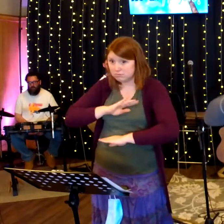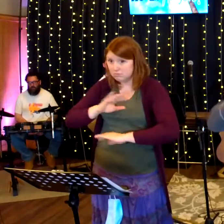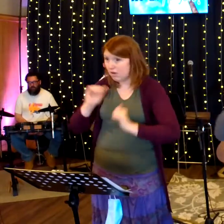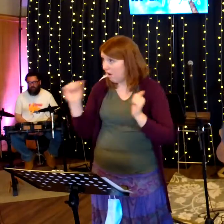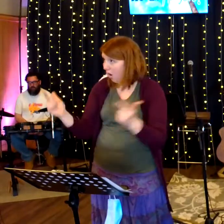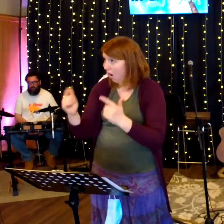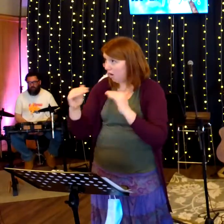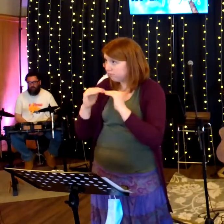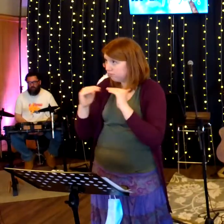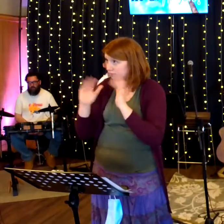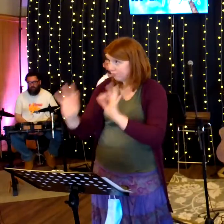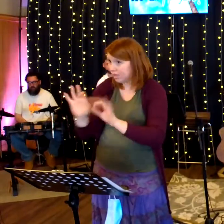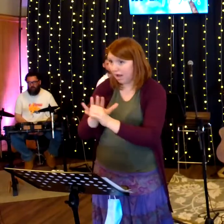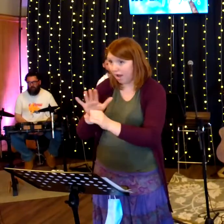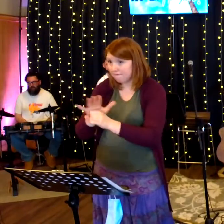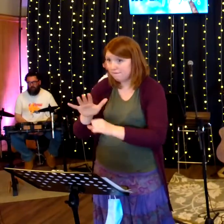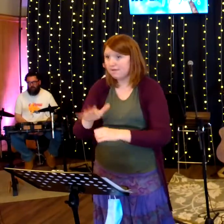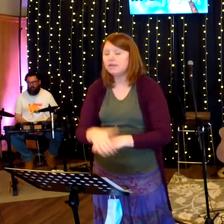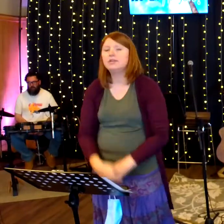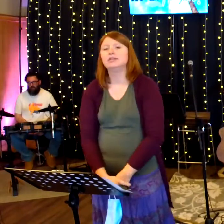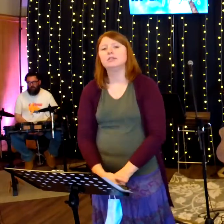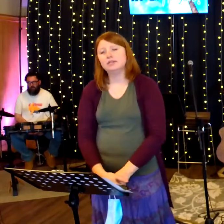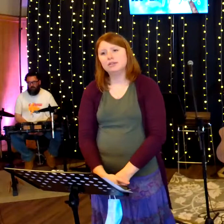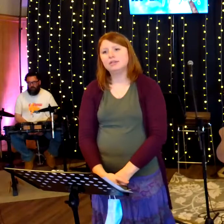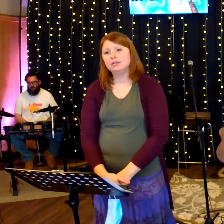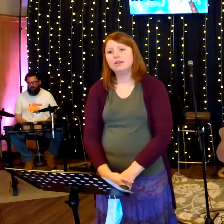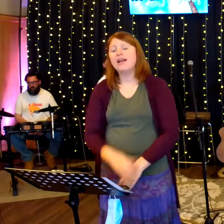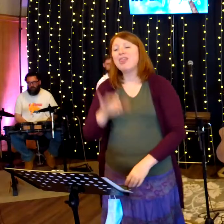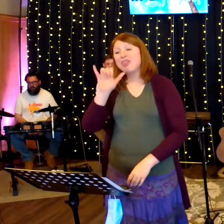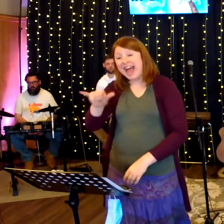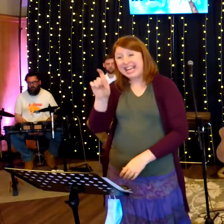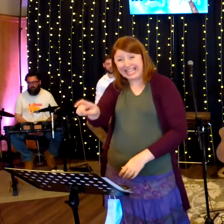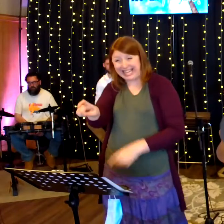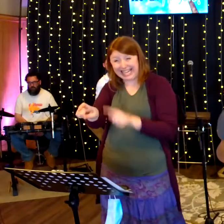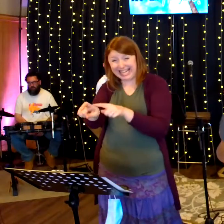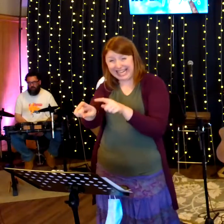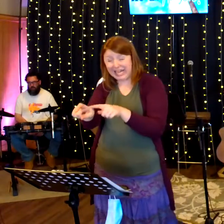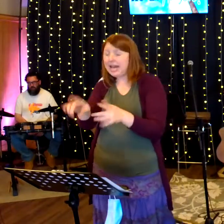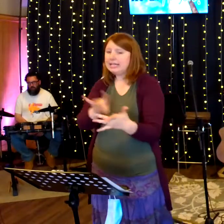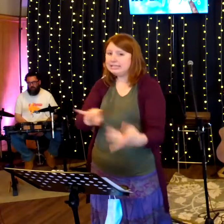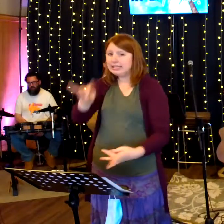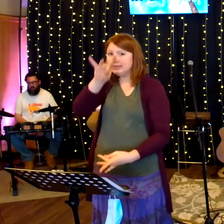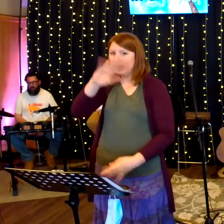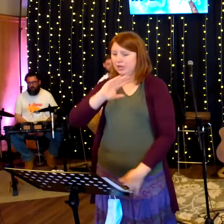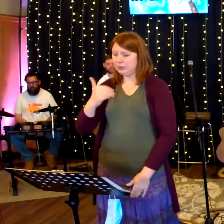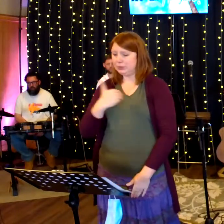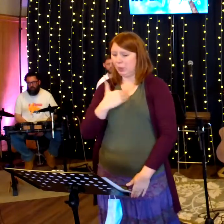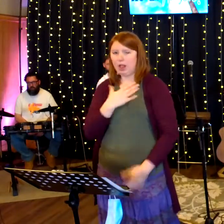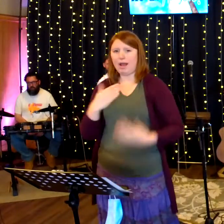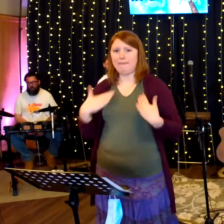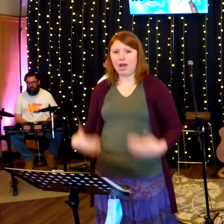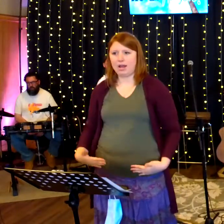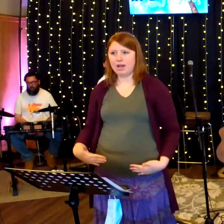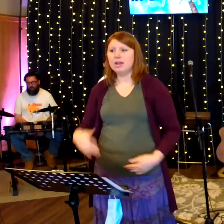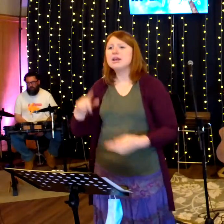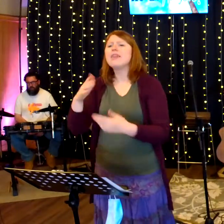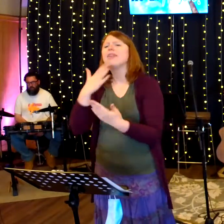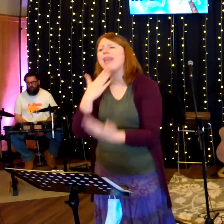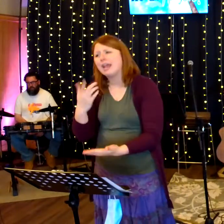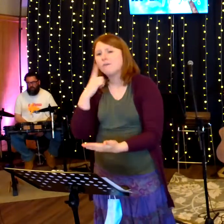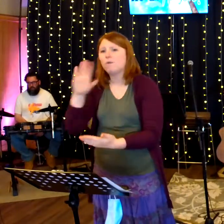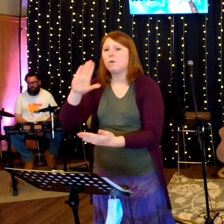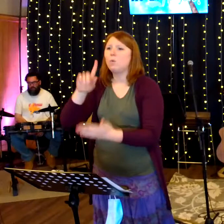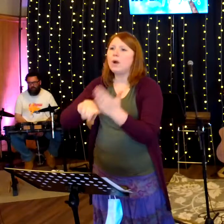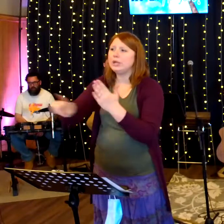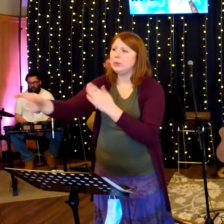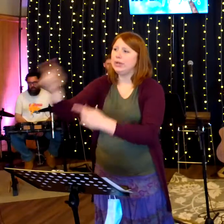for everyone who had need. And again, that need is spirit, soul, and body. So as you give this morning, and thank you for your giving and